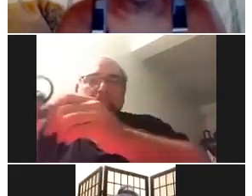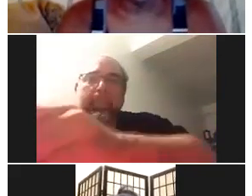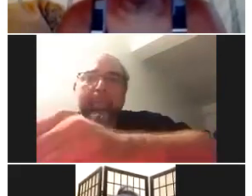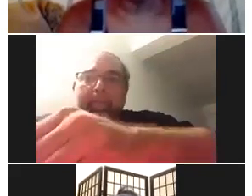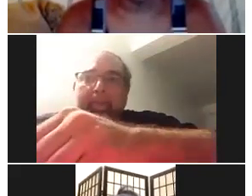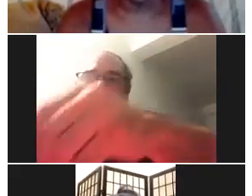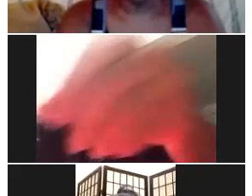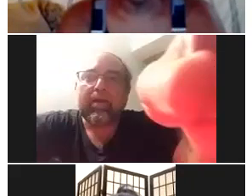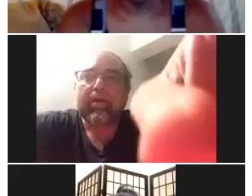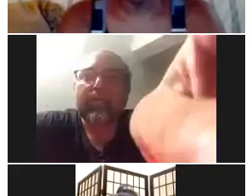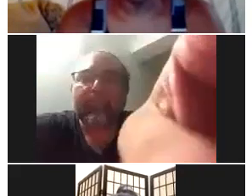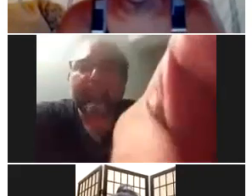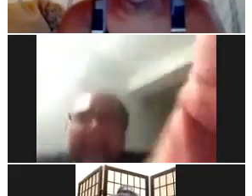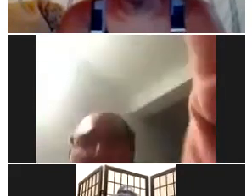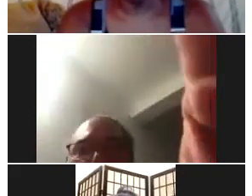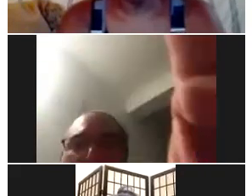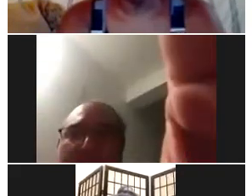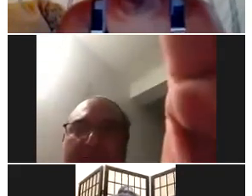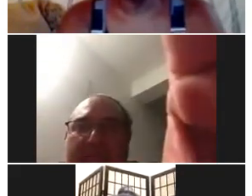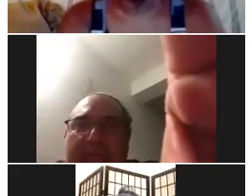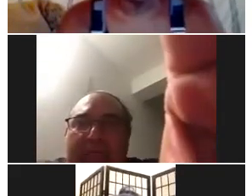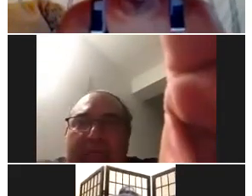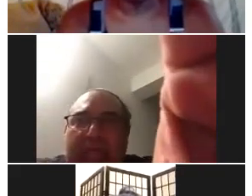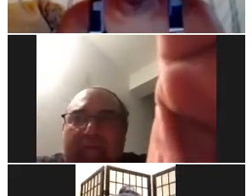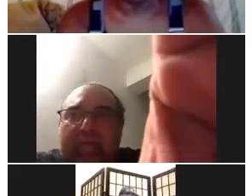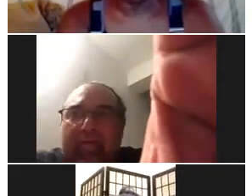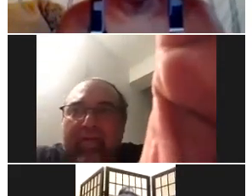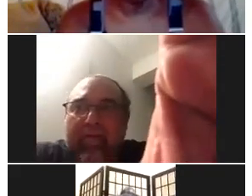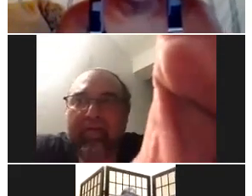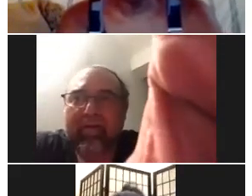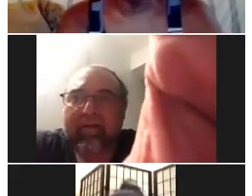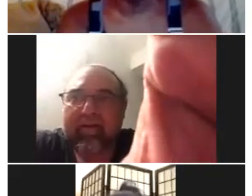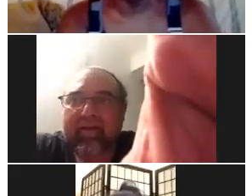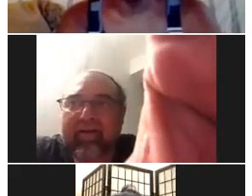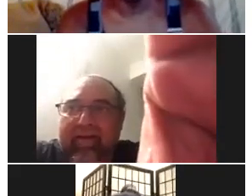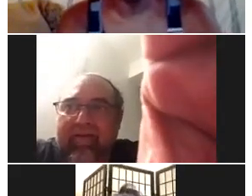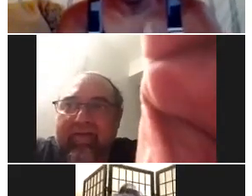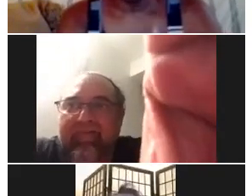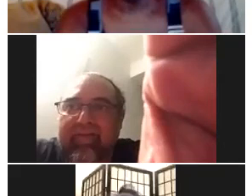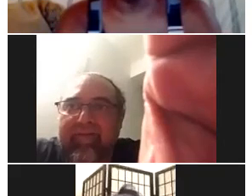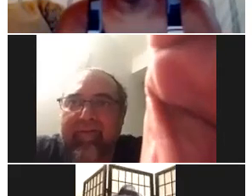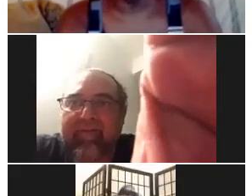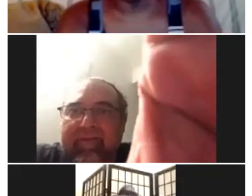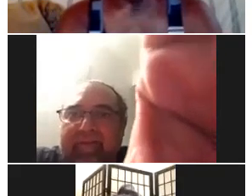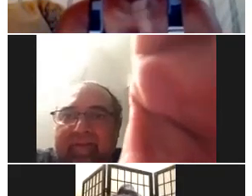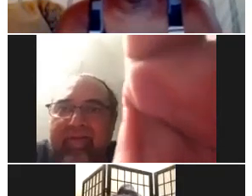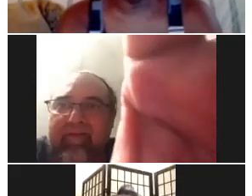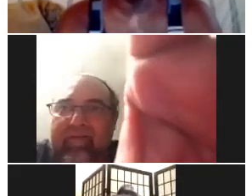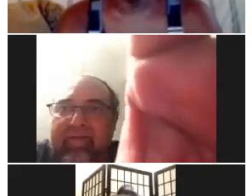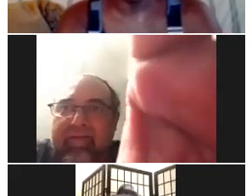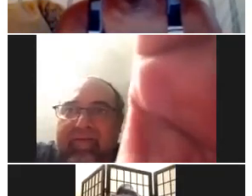You can count to 10 and higher on just one hand. You can count up to Ah. you can count up